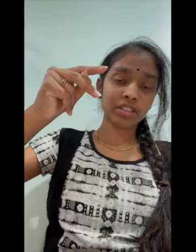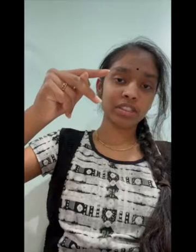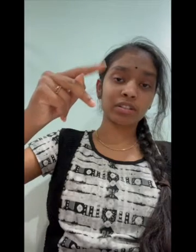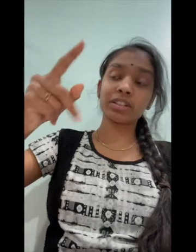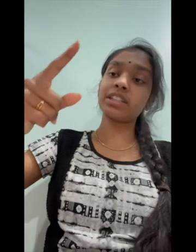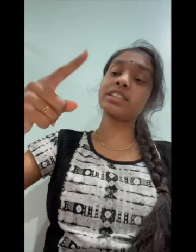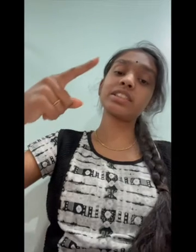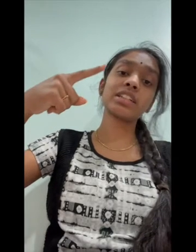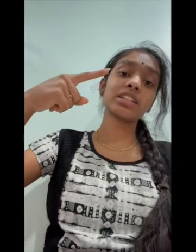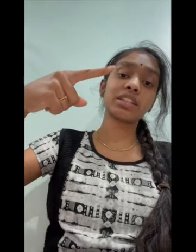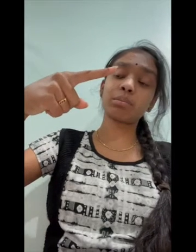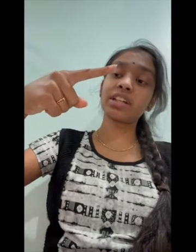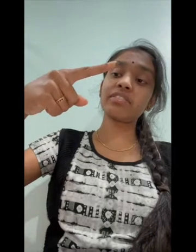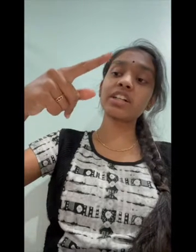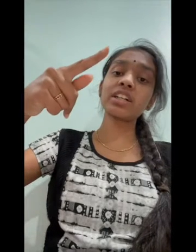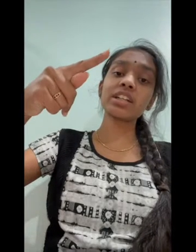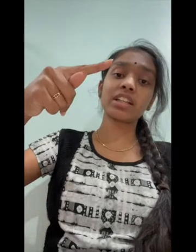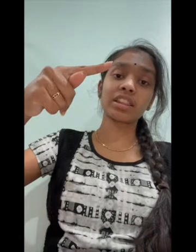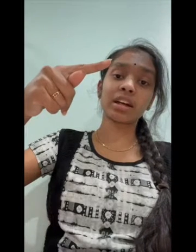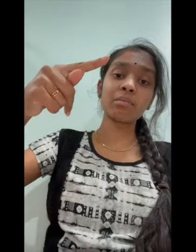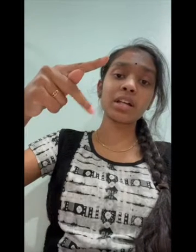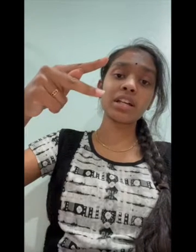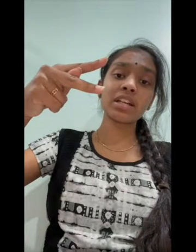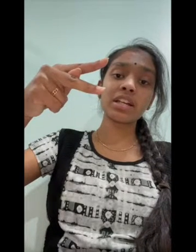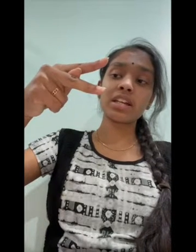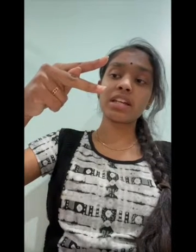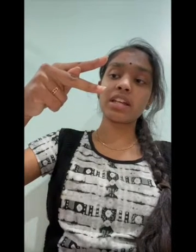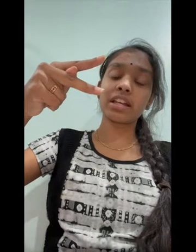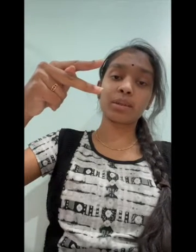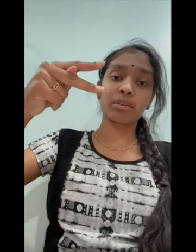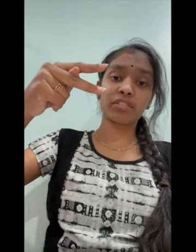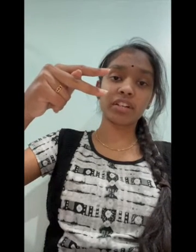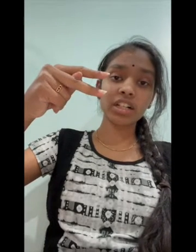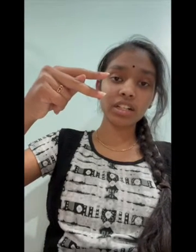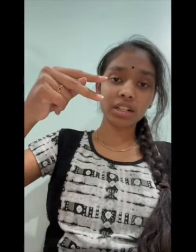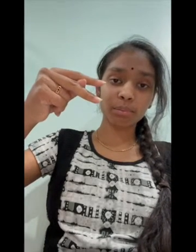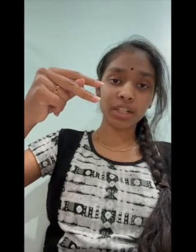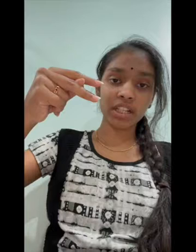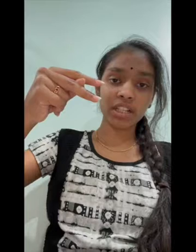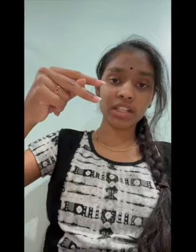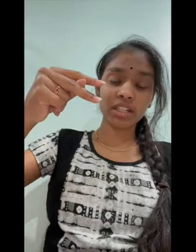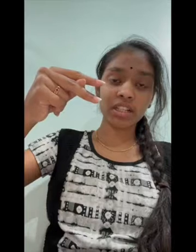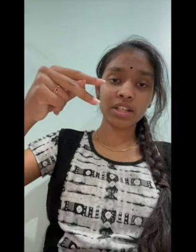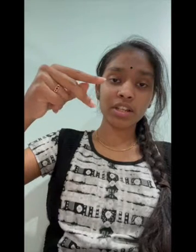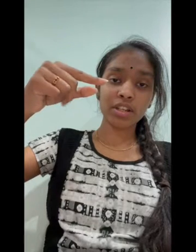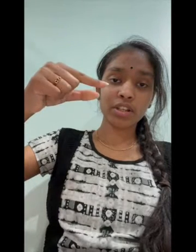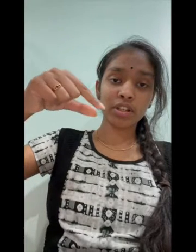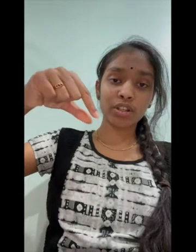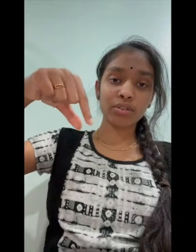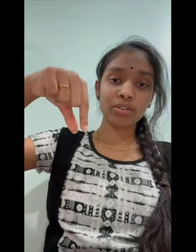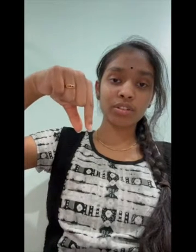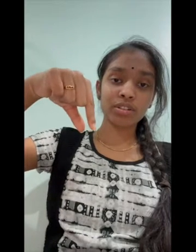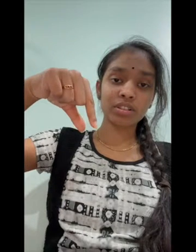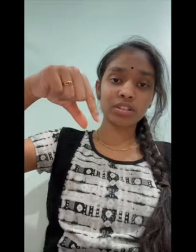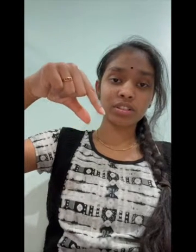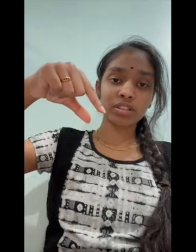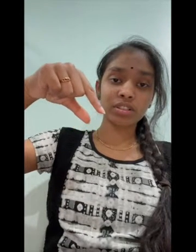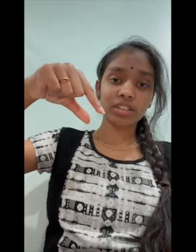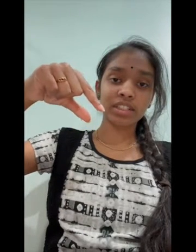so it's the pointing finger, the thumb, and the middle finger. P. Q